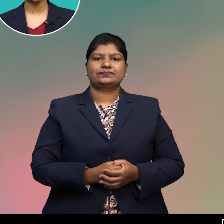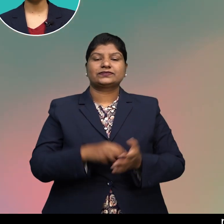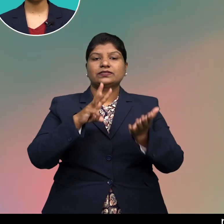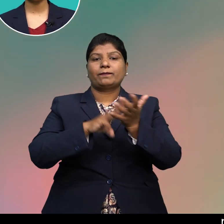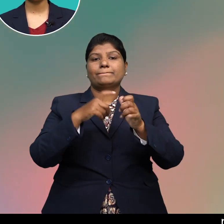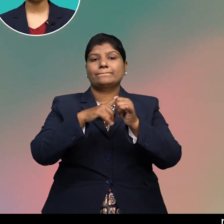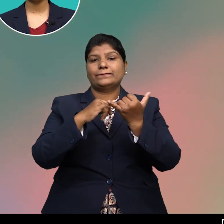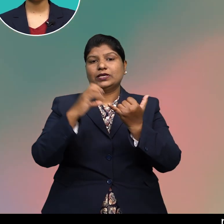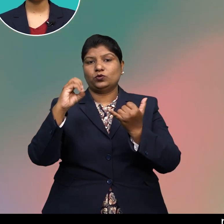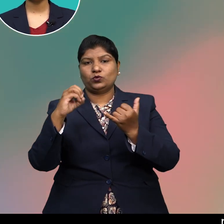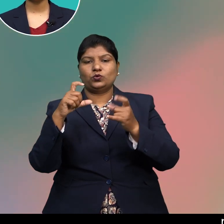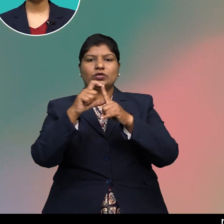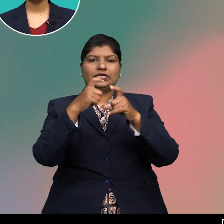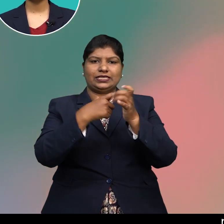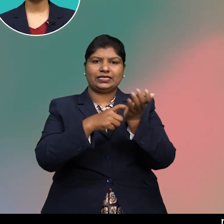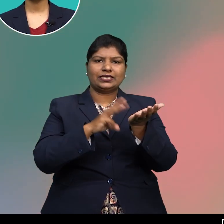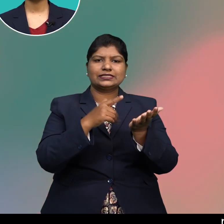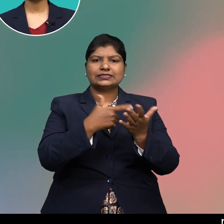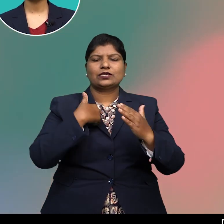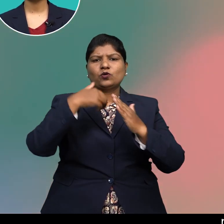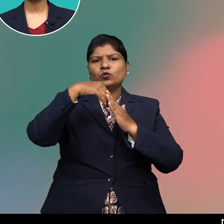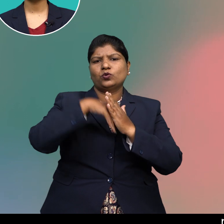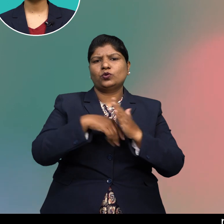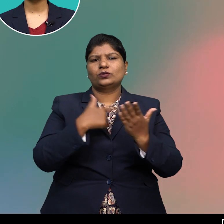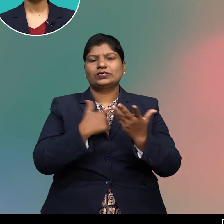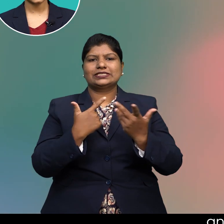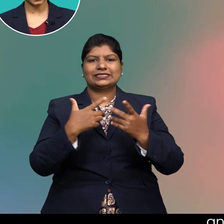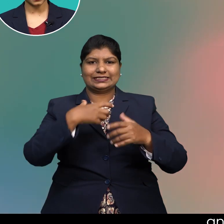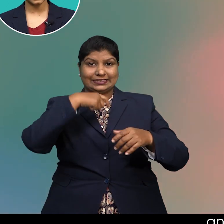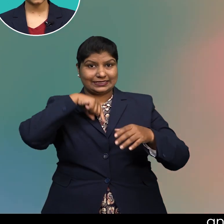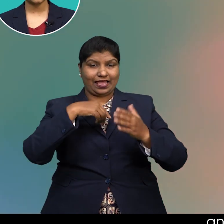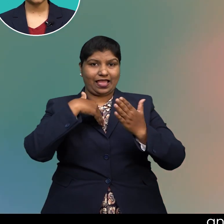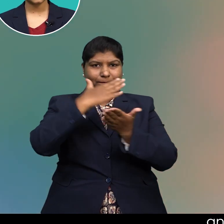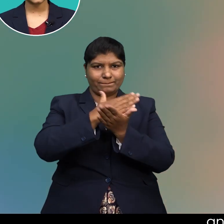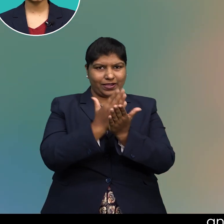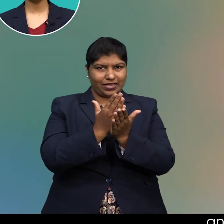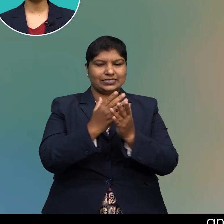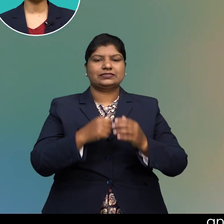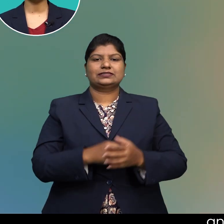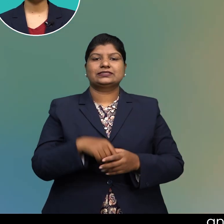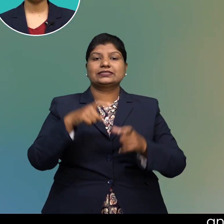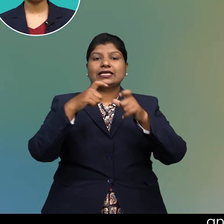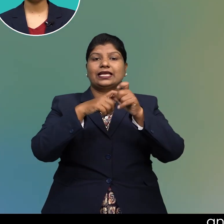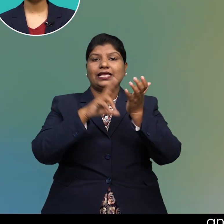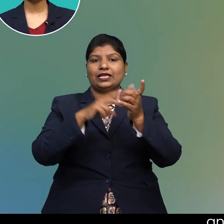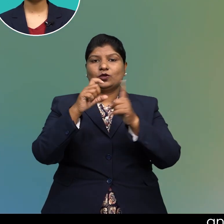that contains the internal organs. Bilateral symmetry.